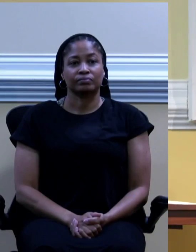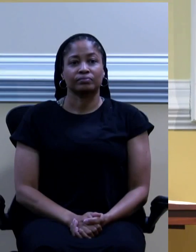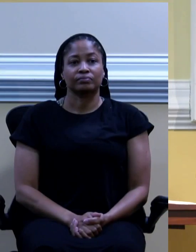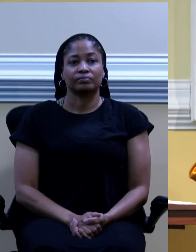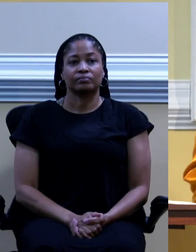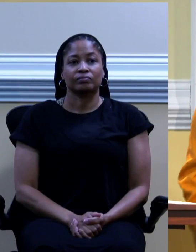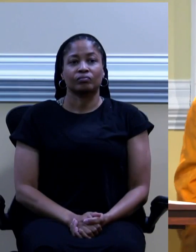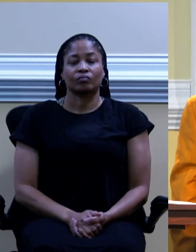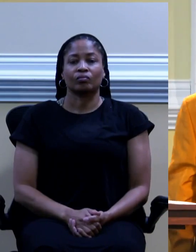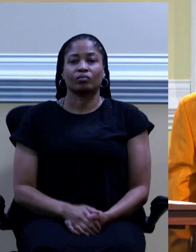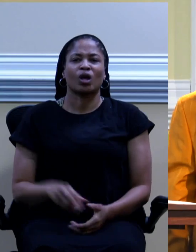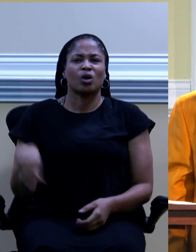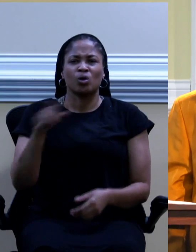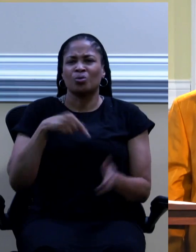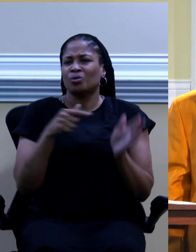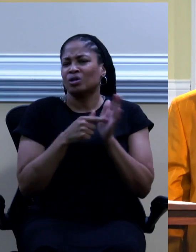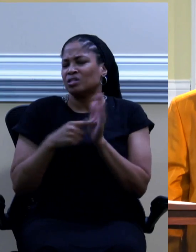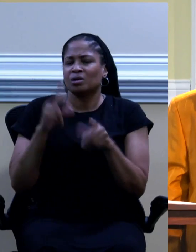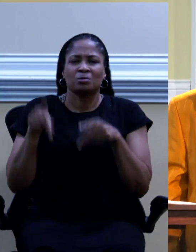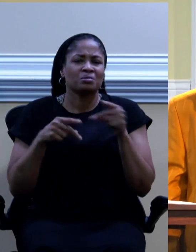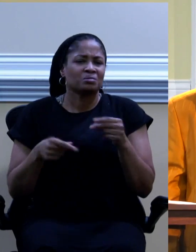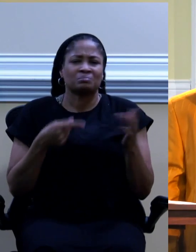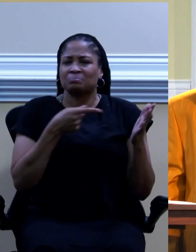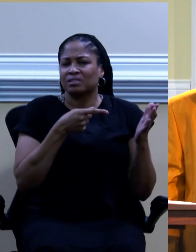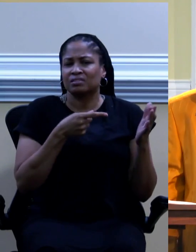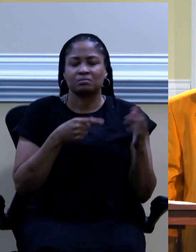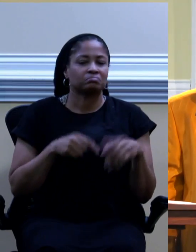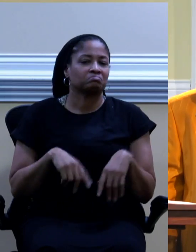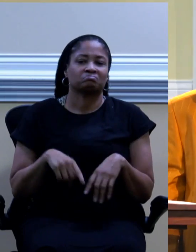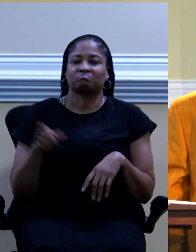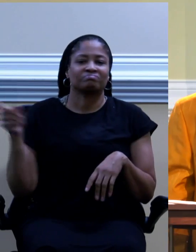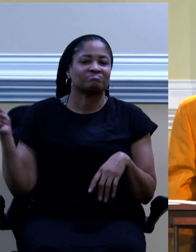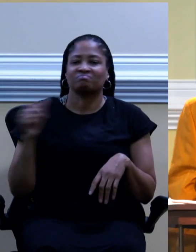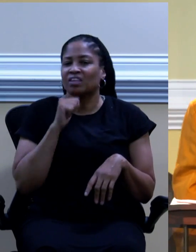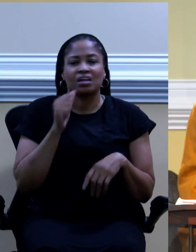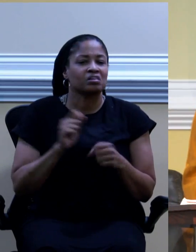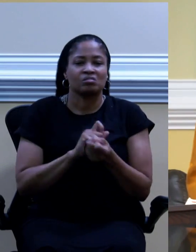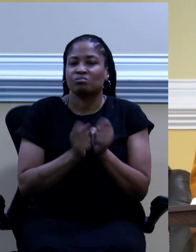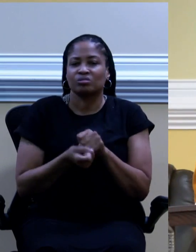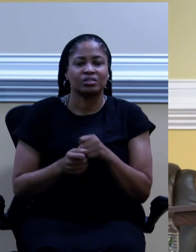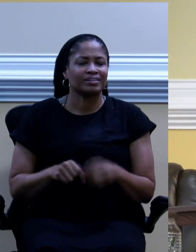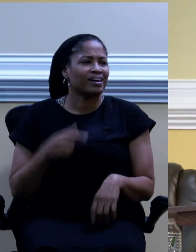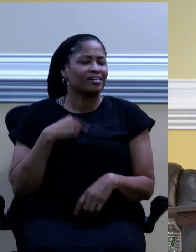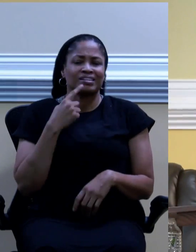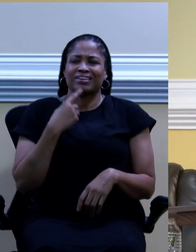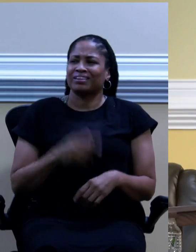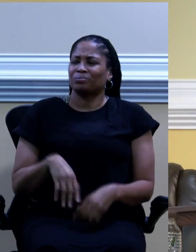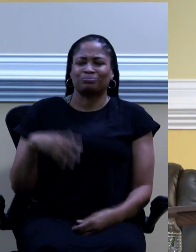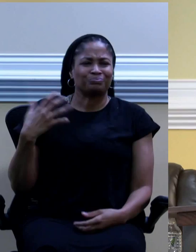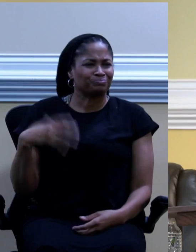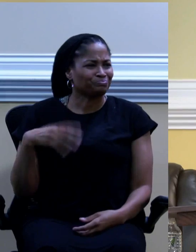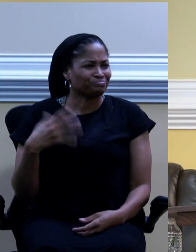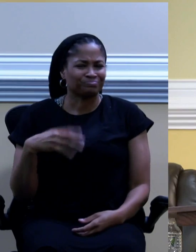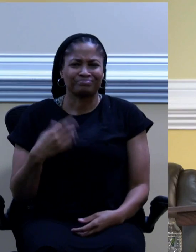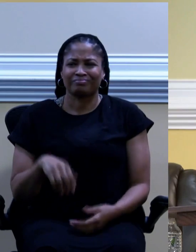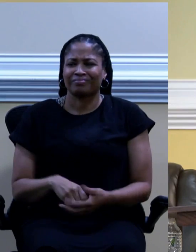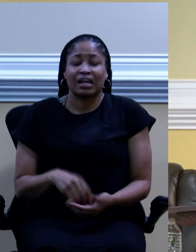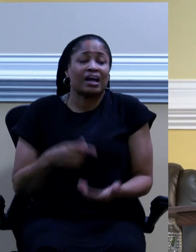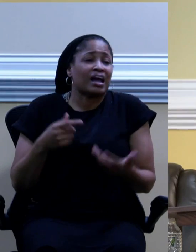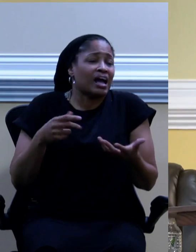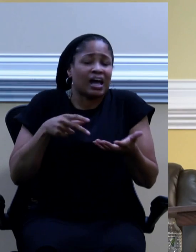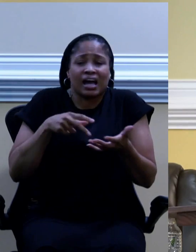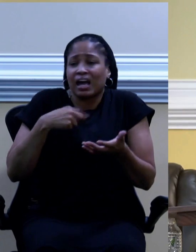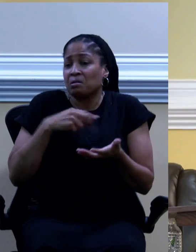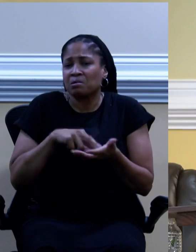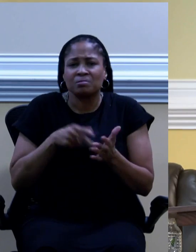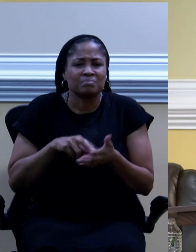We show people this and they still don't change. I said, this is really something. I mean, I understand that's when the